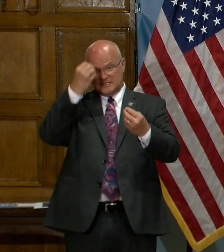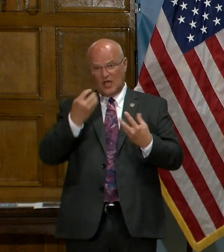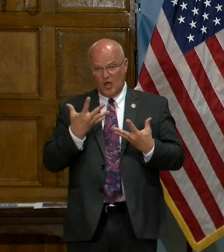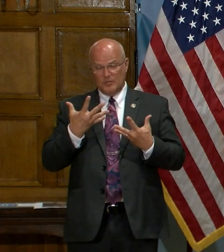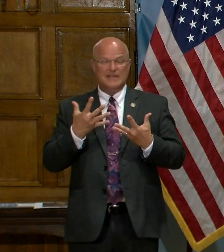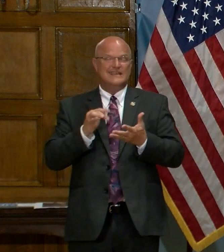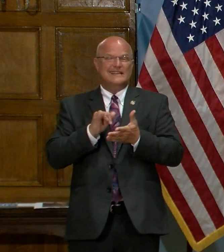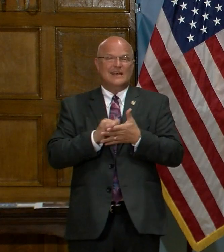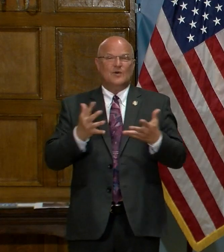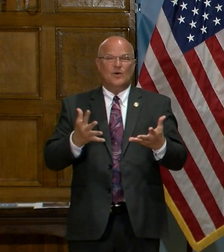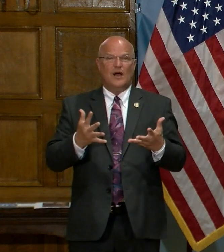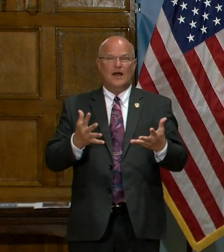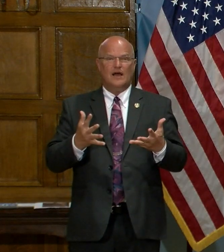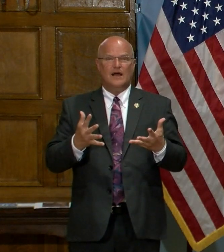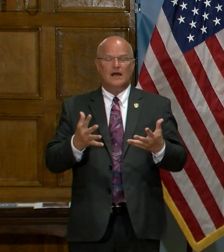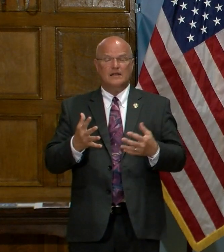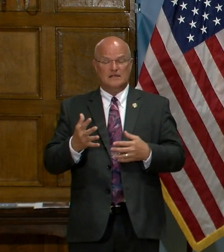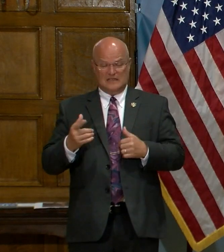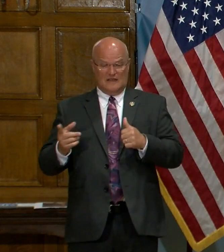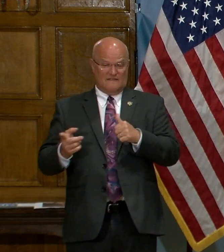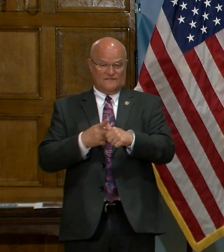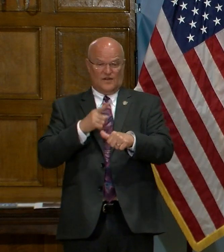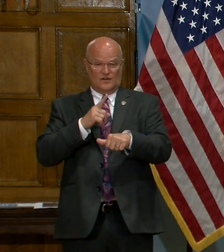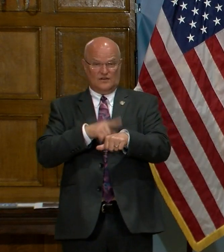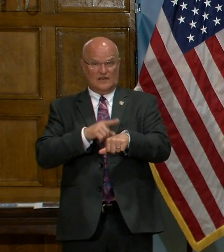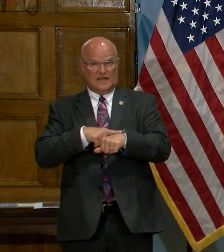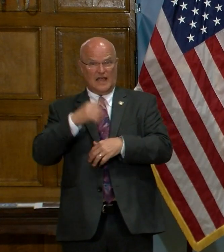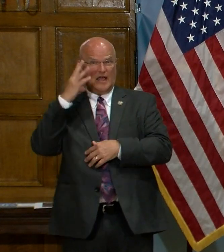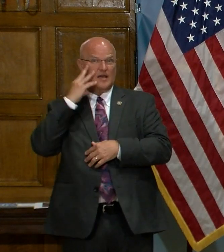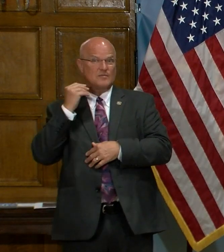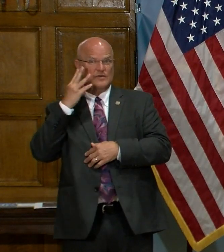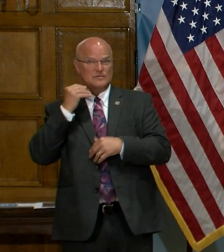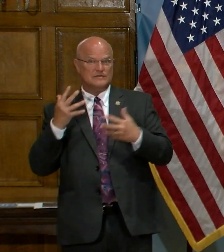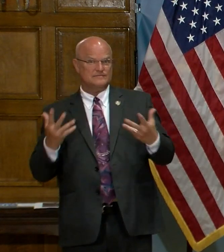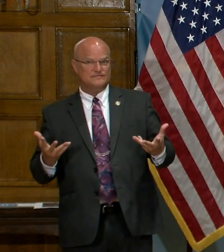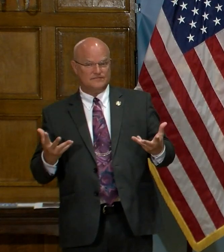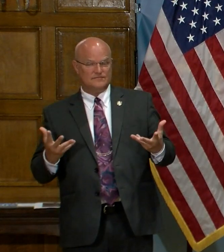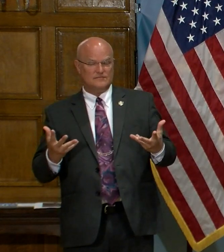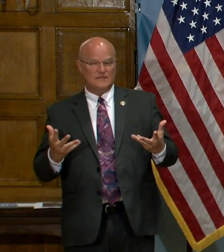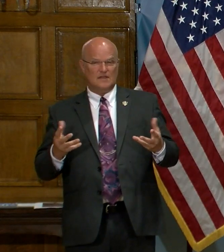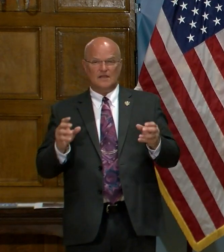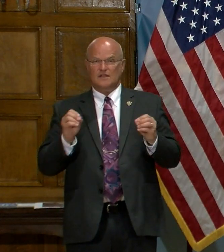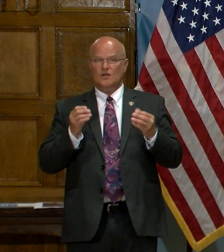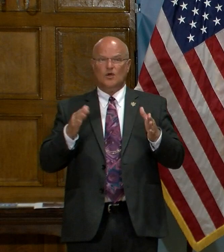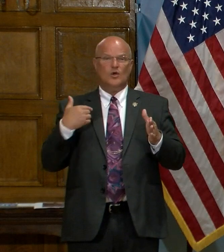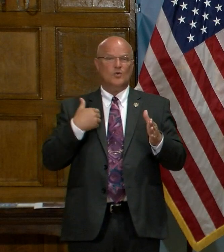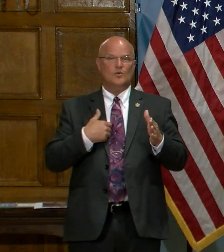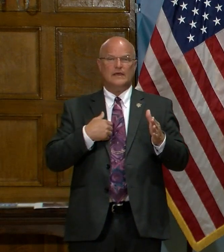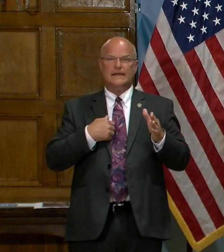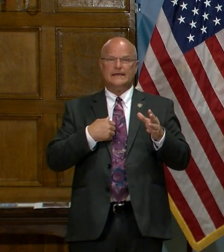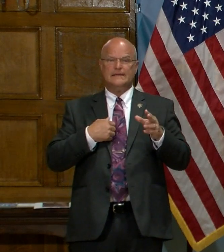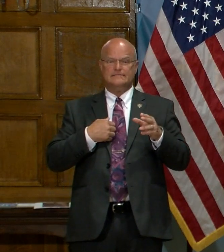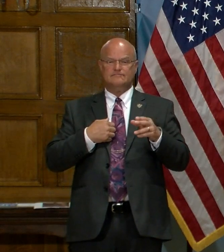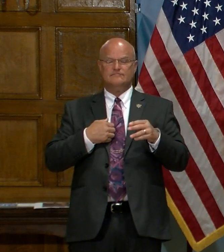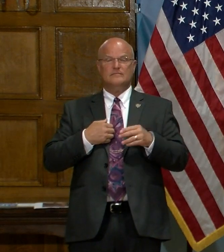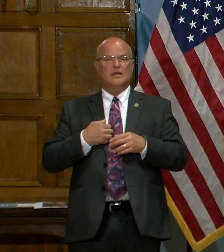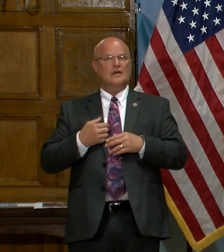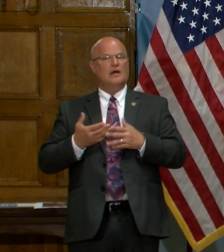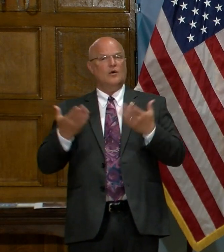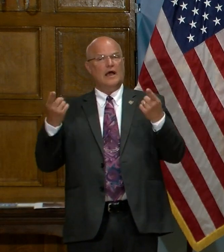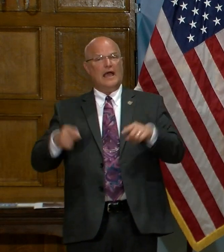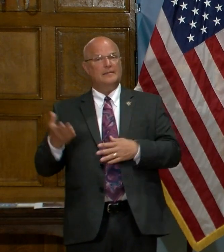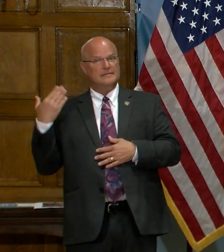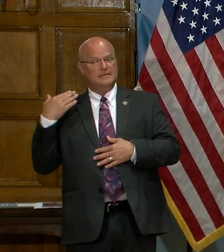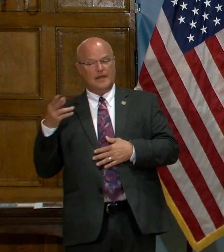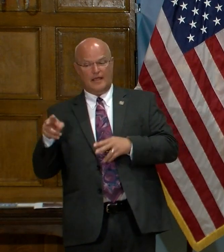is that we've never been through anything like this before. There's not any way that we can gauge history and say what's going